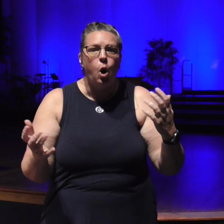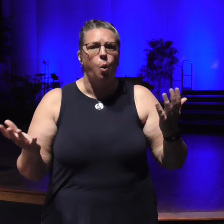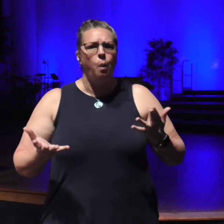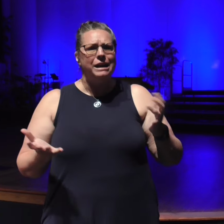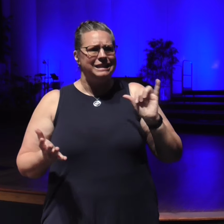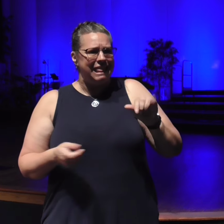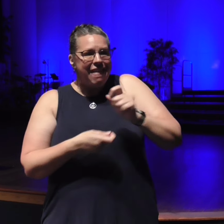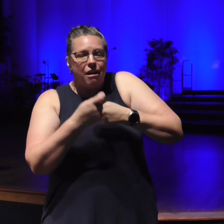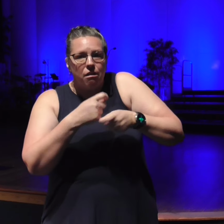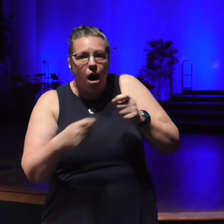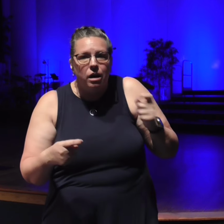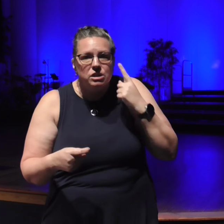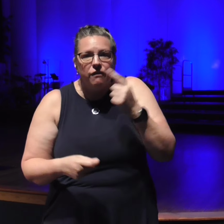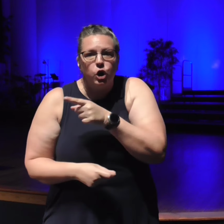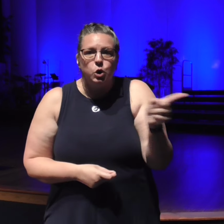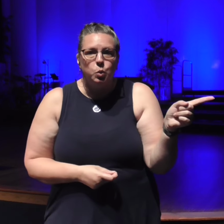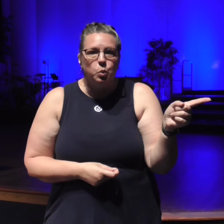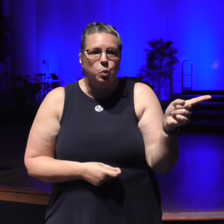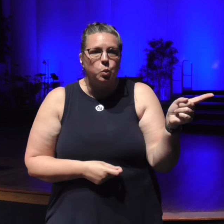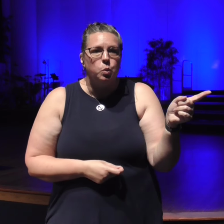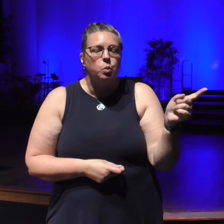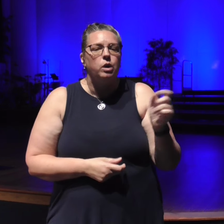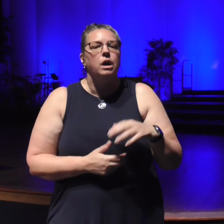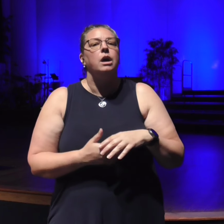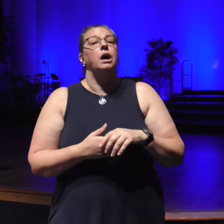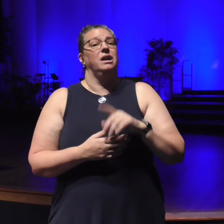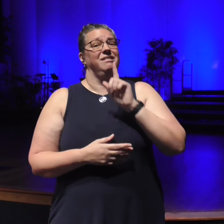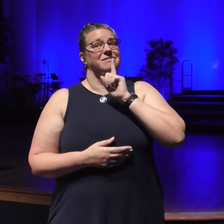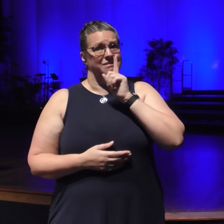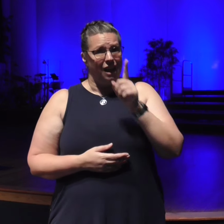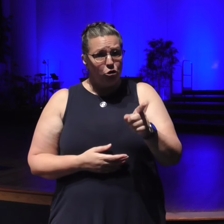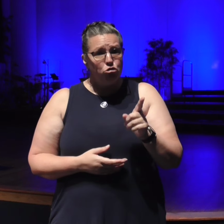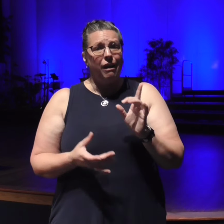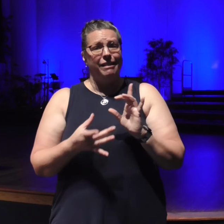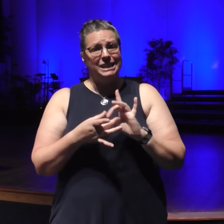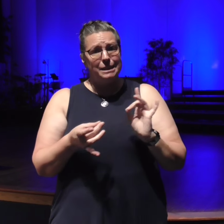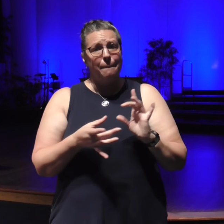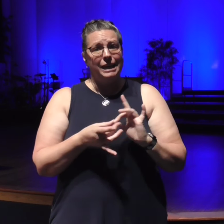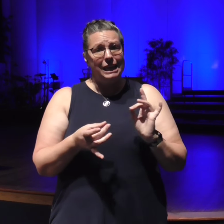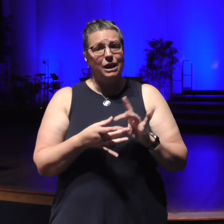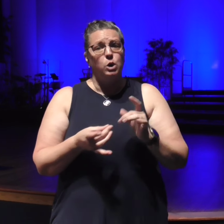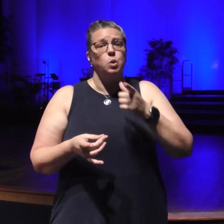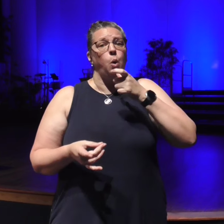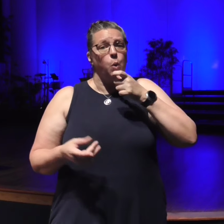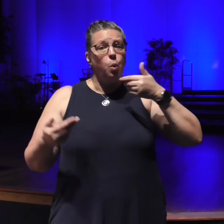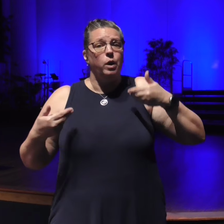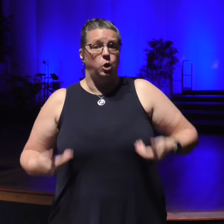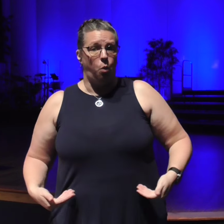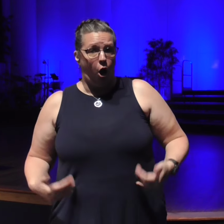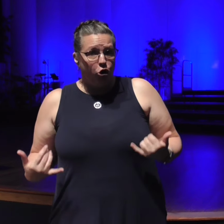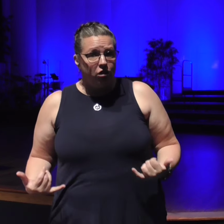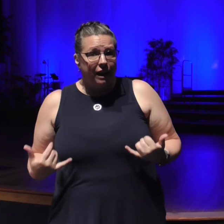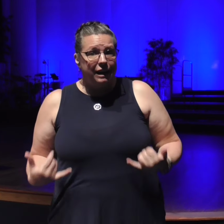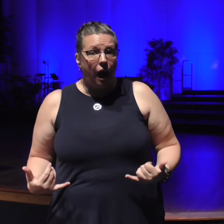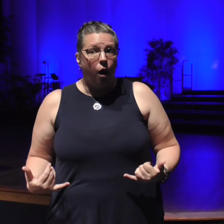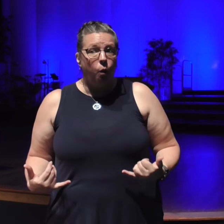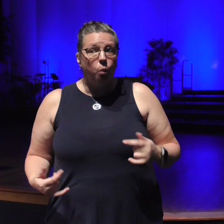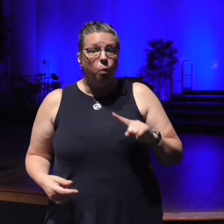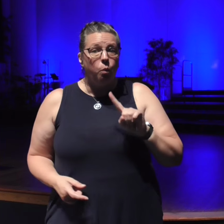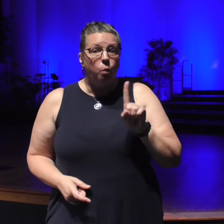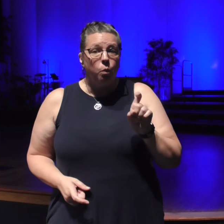for you? And does it really speak somewhat to who you are right now? Or